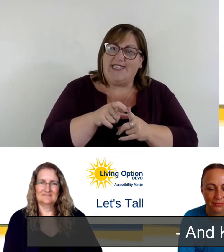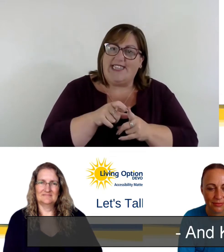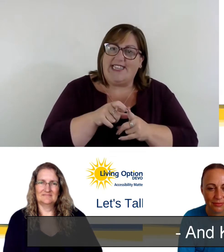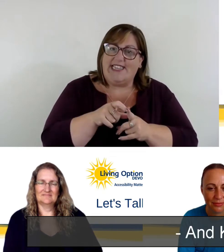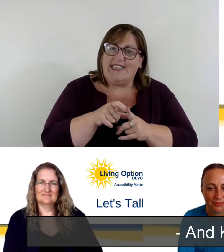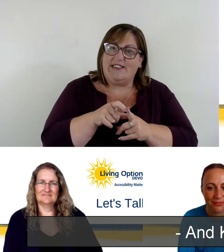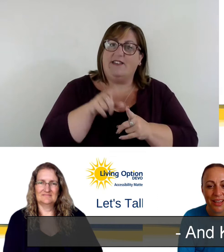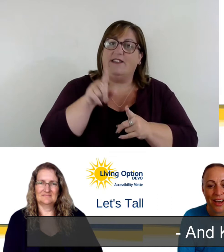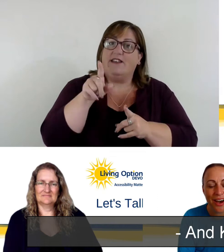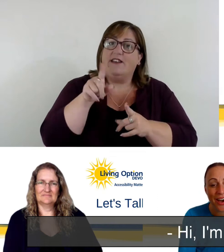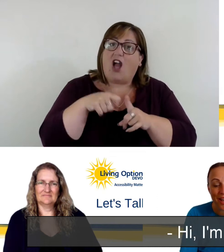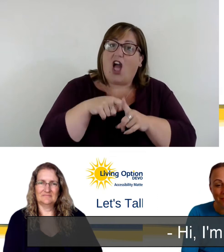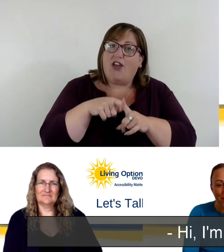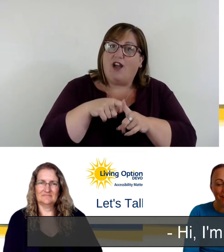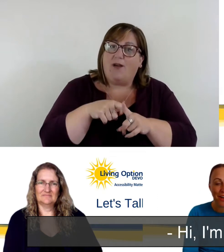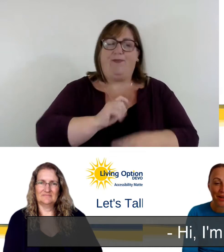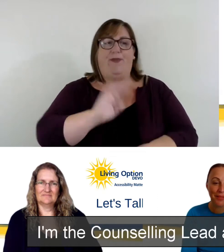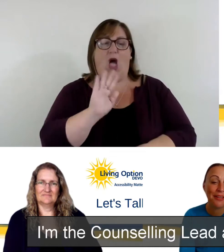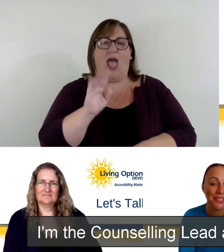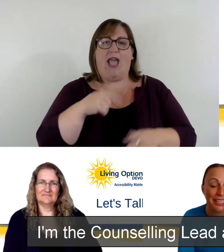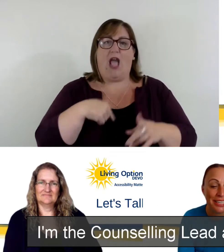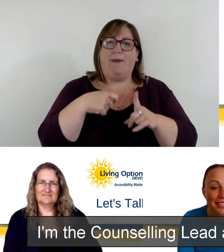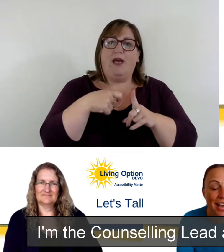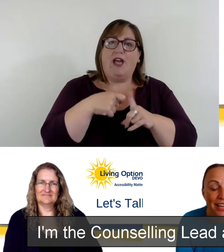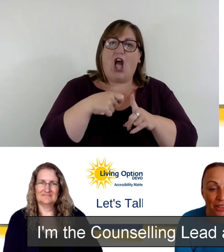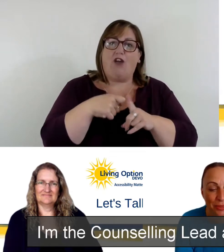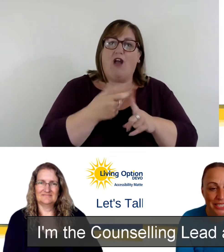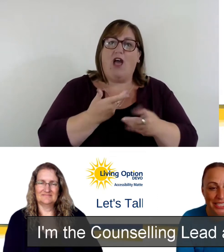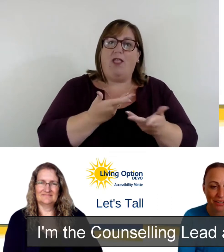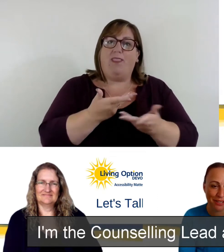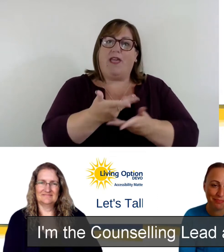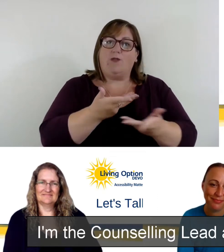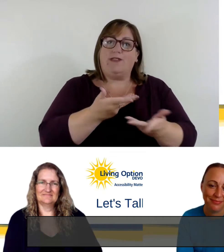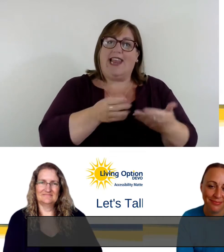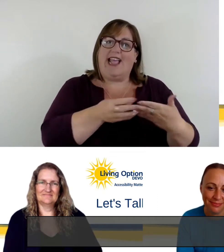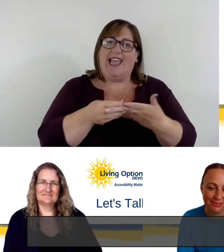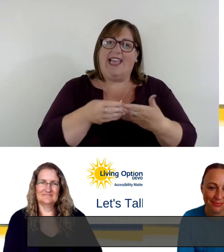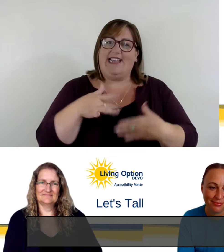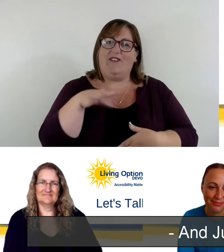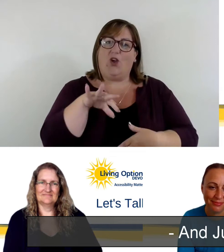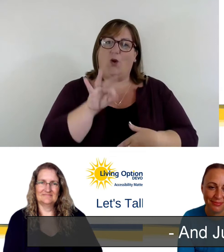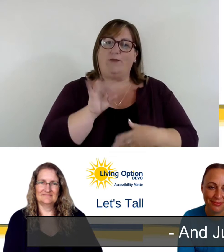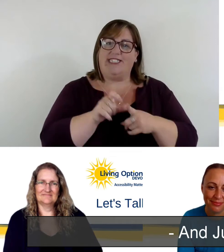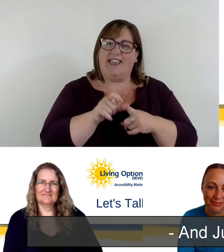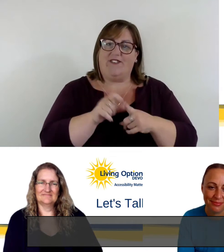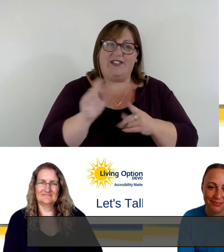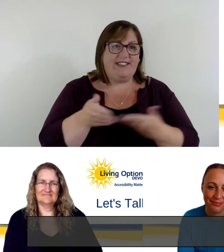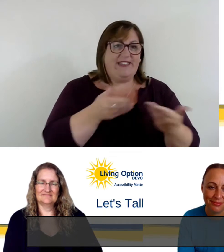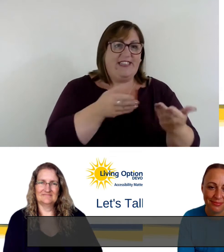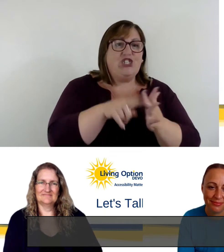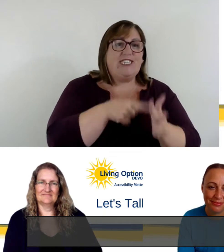And Keira. Hi, I'm Keira. I'm the Counselling Lead at Living Options Devon. And Justine.